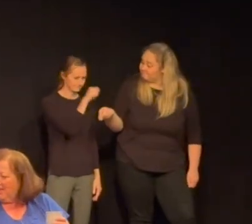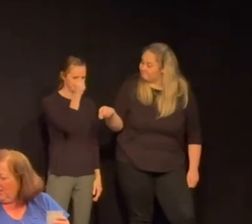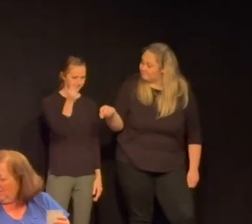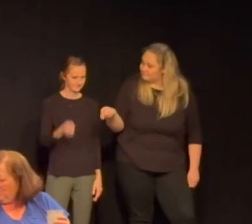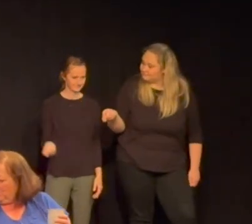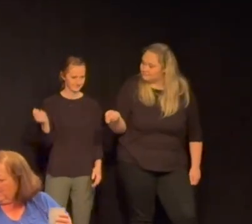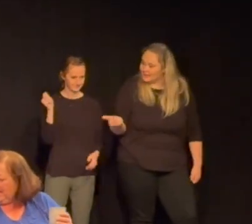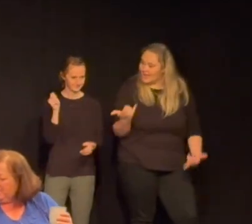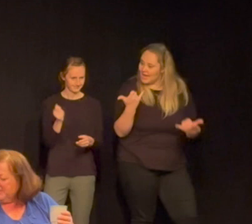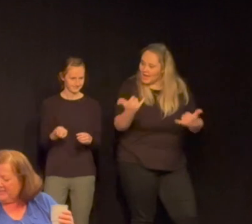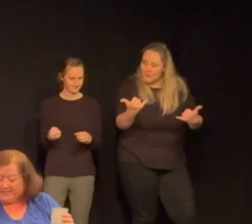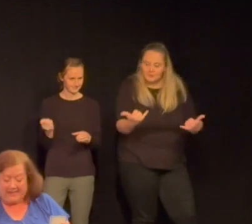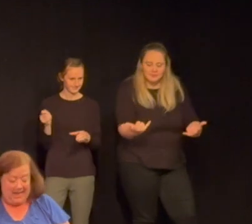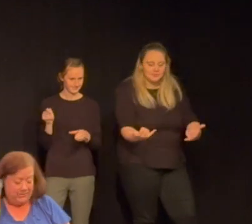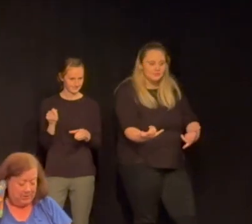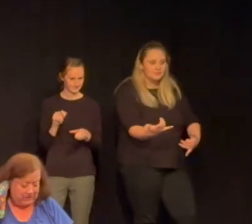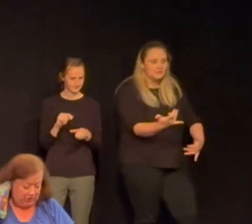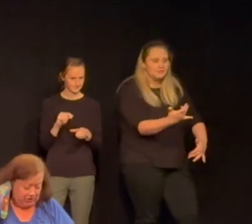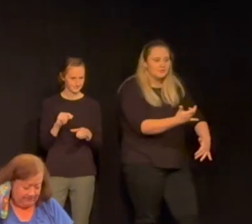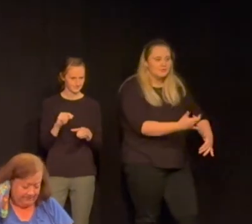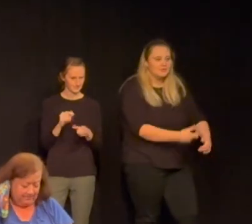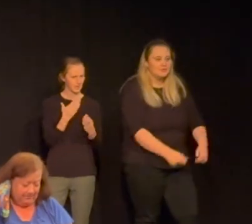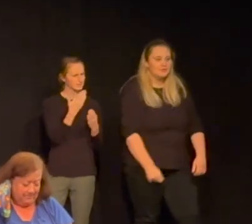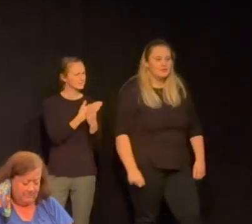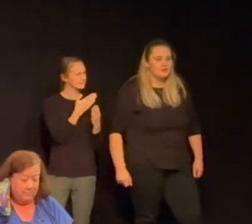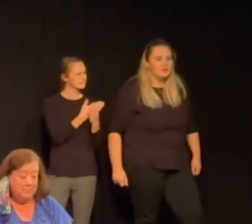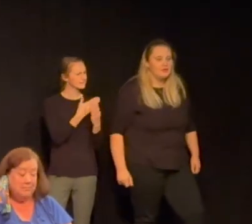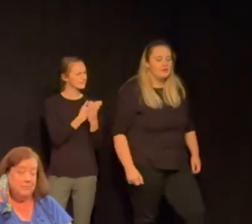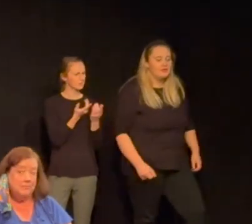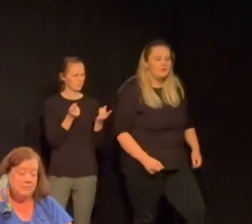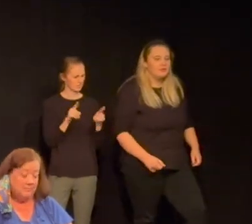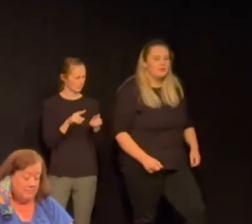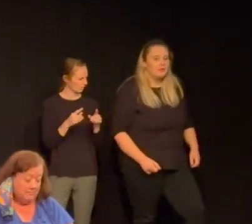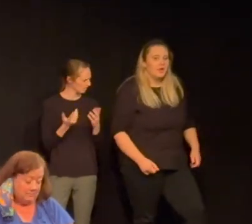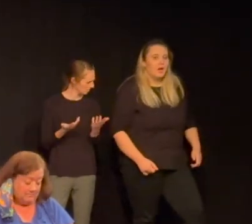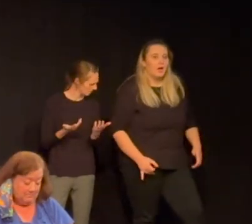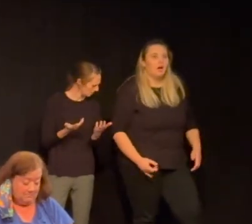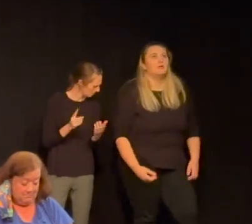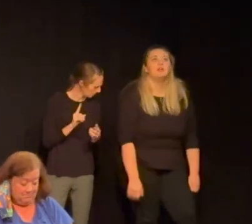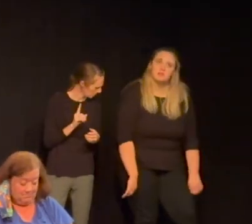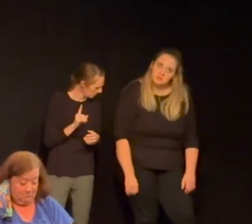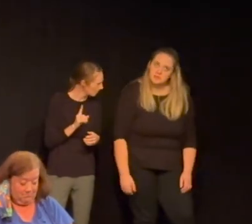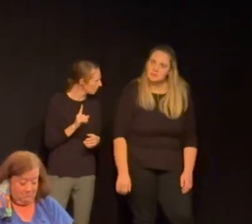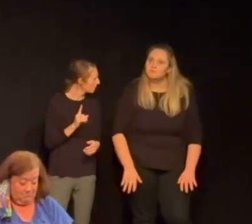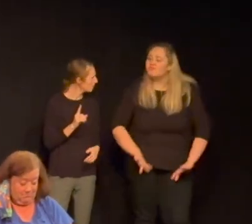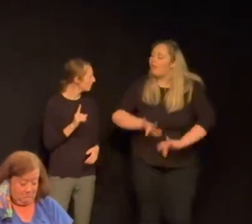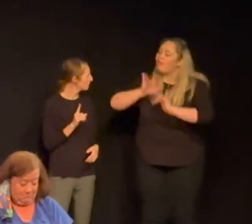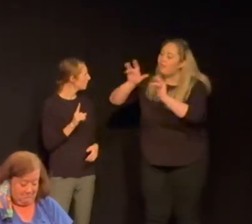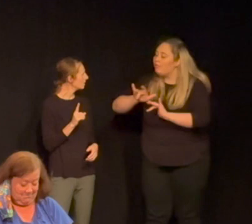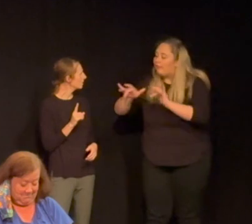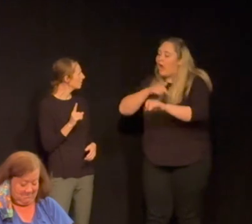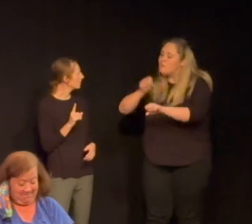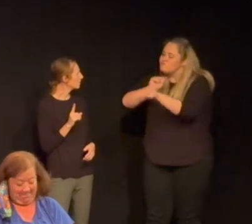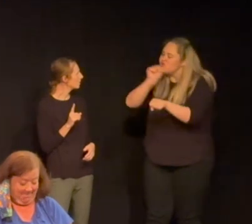Now. What happened to the sandwich? Oh, for pity's sake, Maxine, I am working on it.